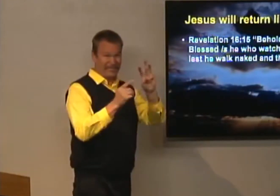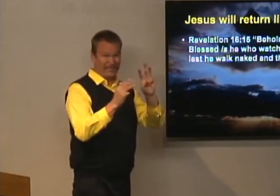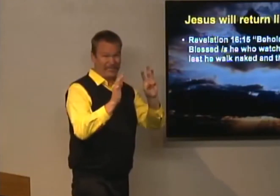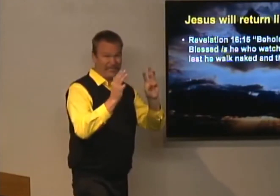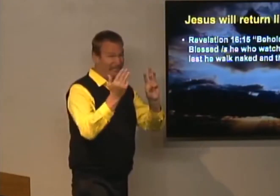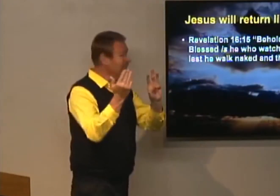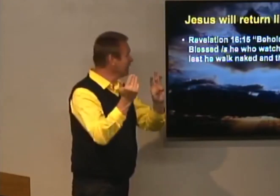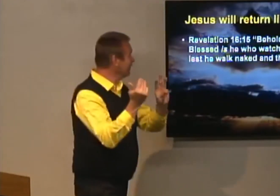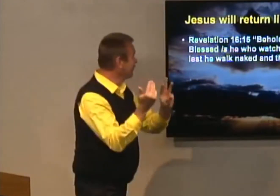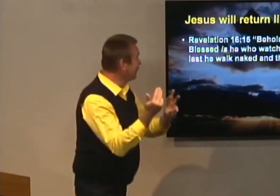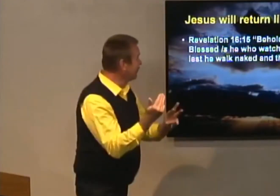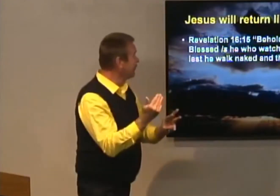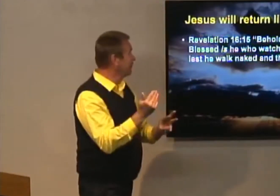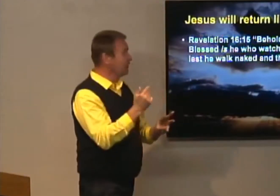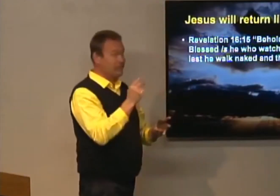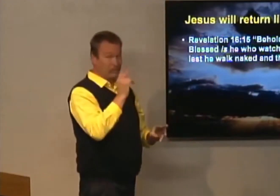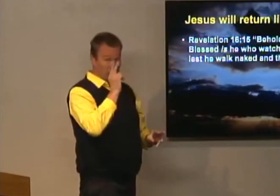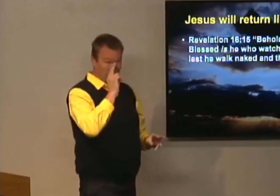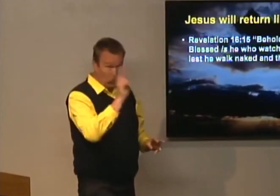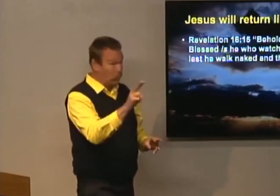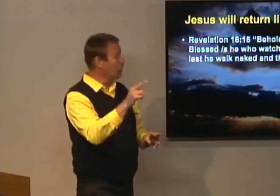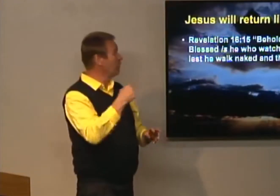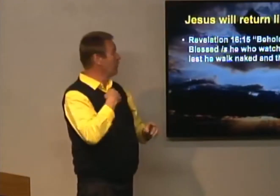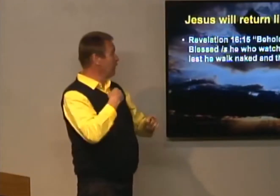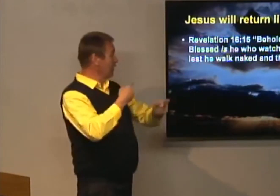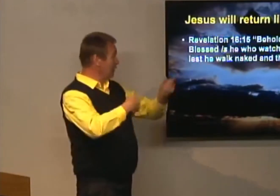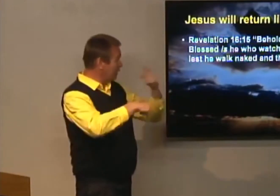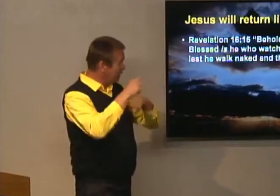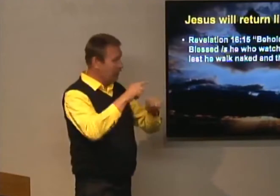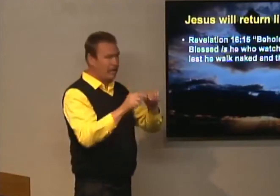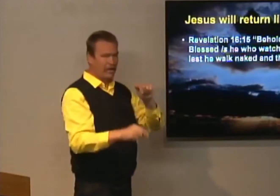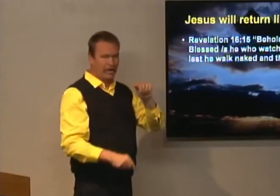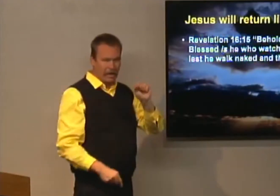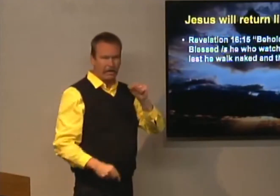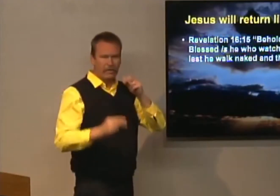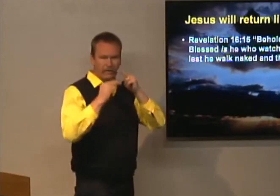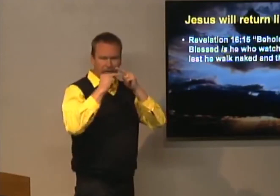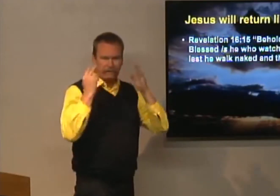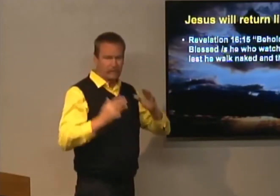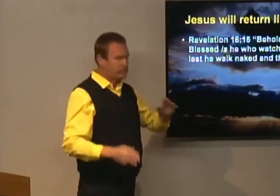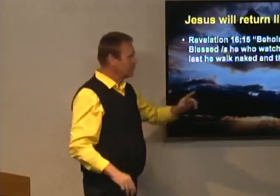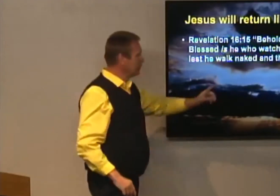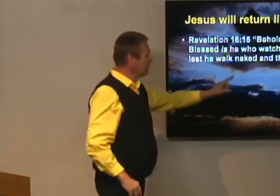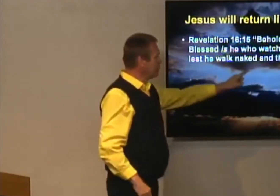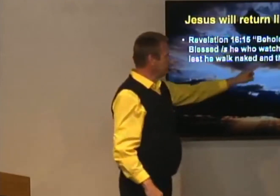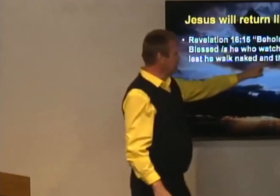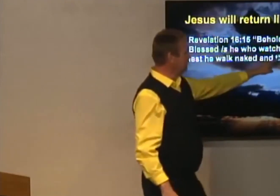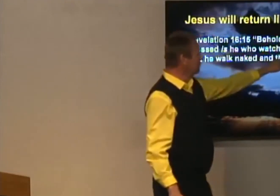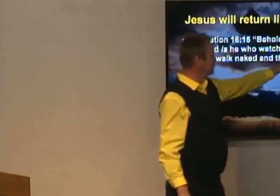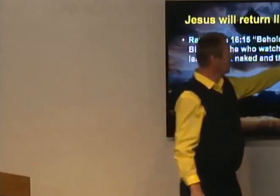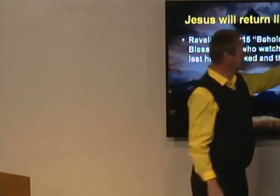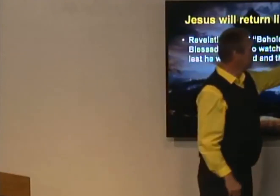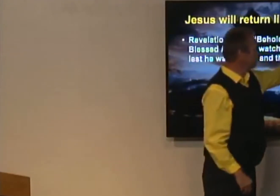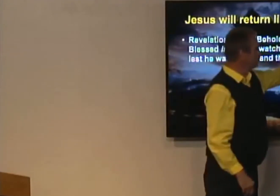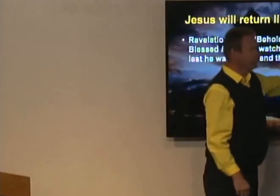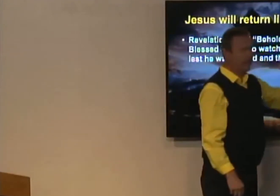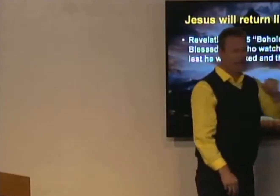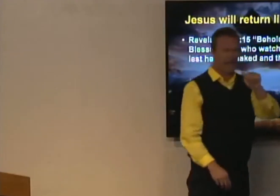And the Lord could come that way, just that quickly, when you didn't expect it. In Revelation 16:15, it says, "Behold, I